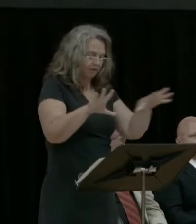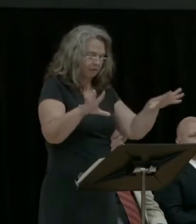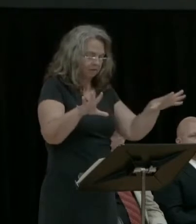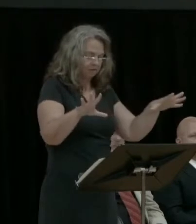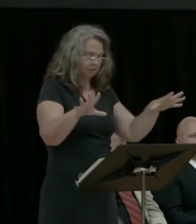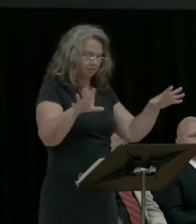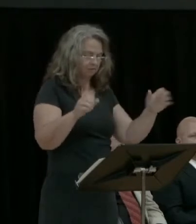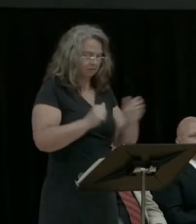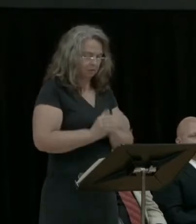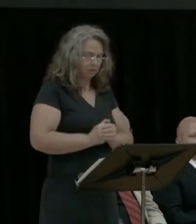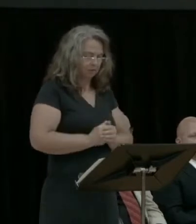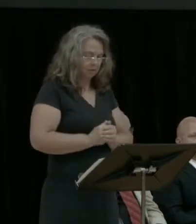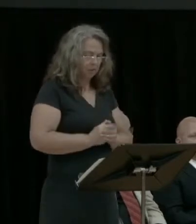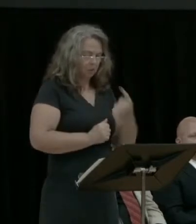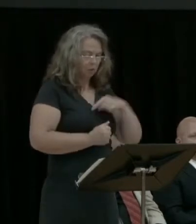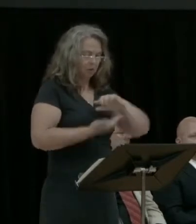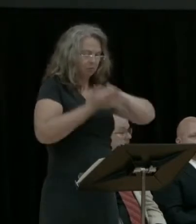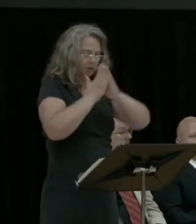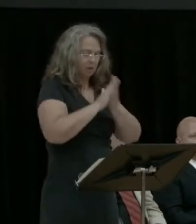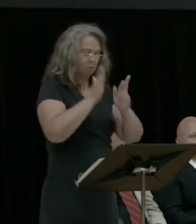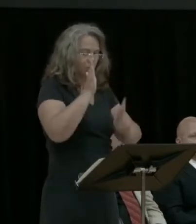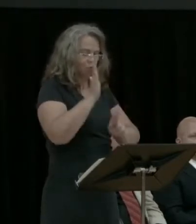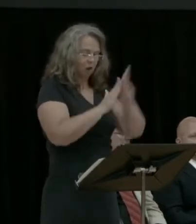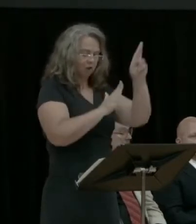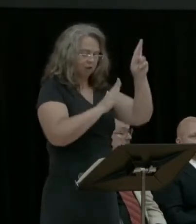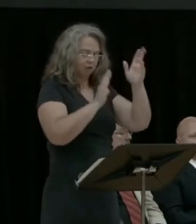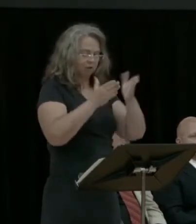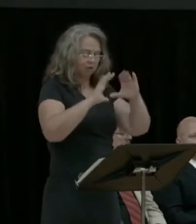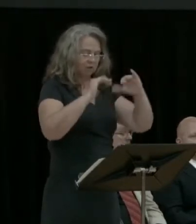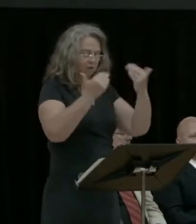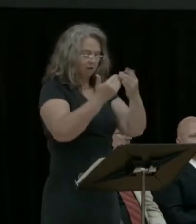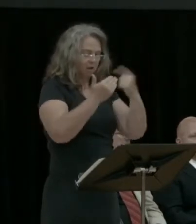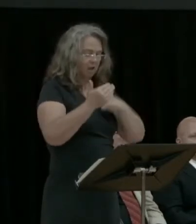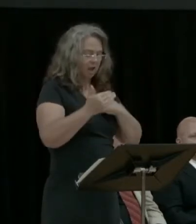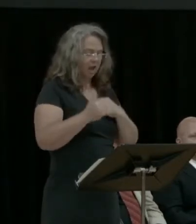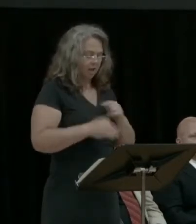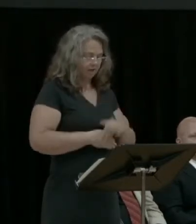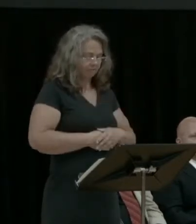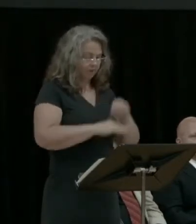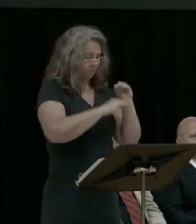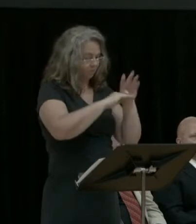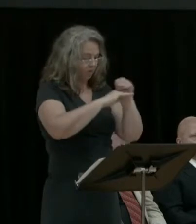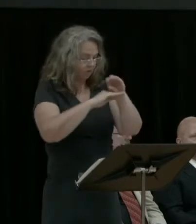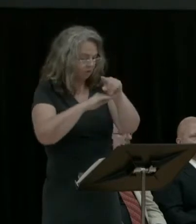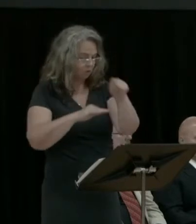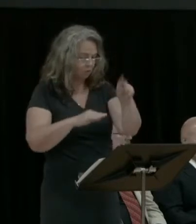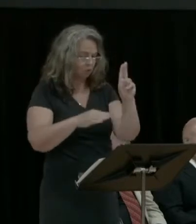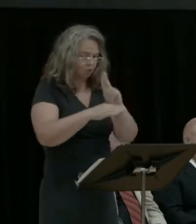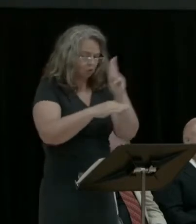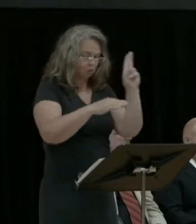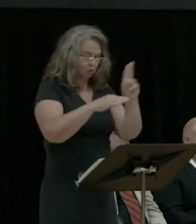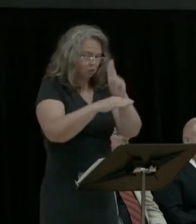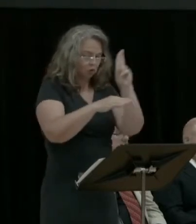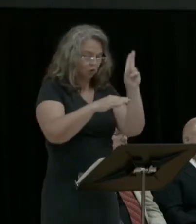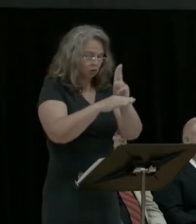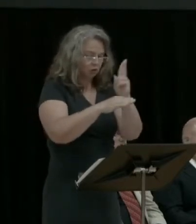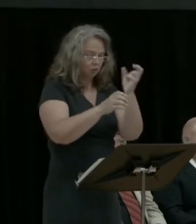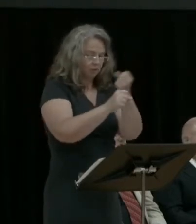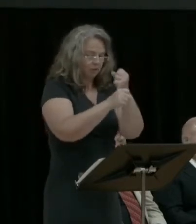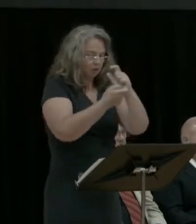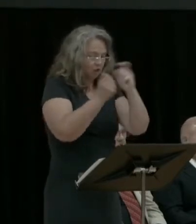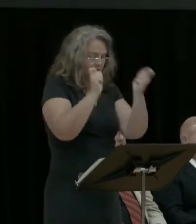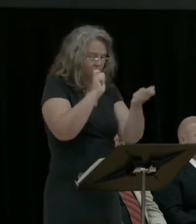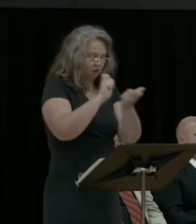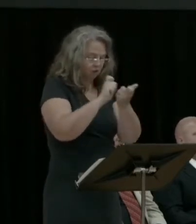this crucible that we have become rockets. And I advise my peers to utilize this ability to enact change.